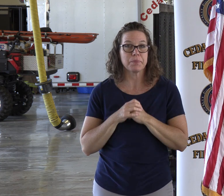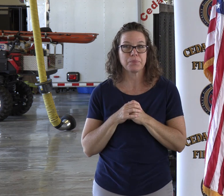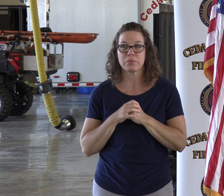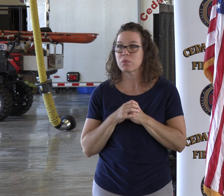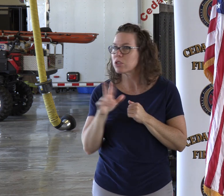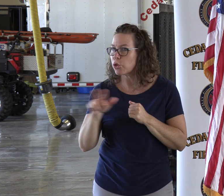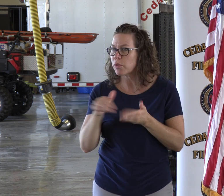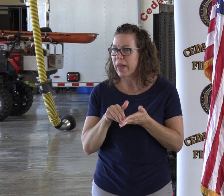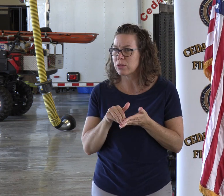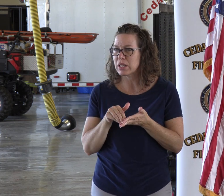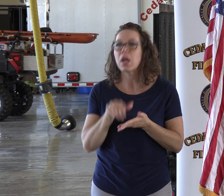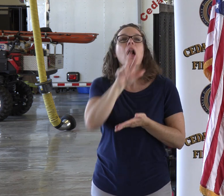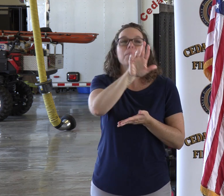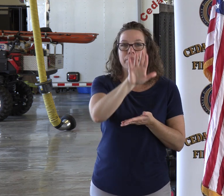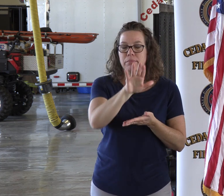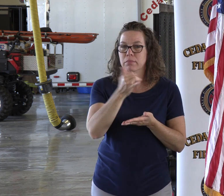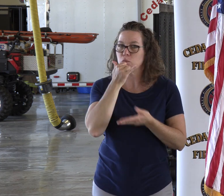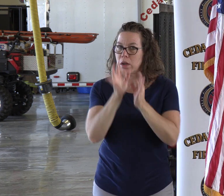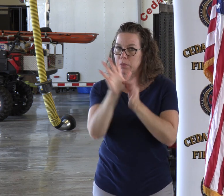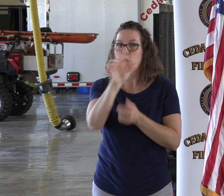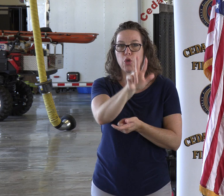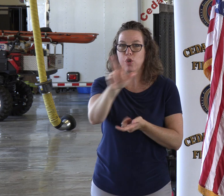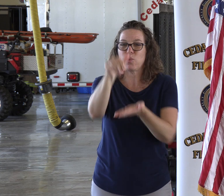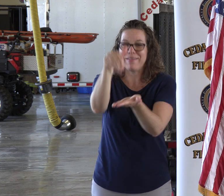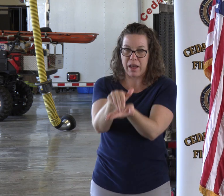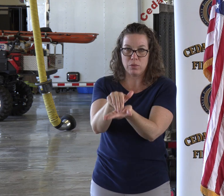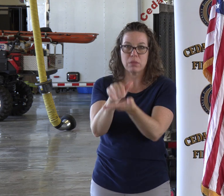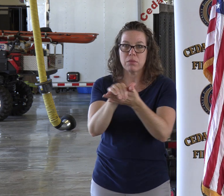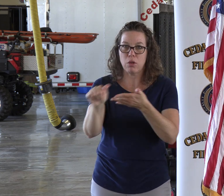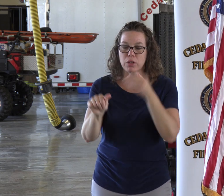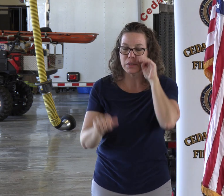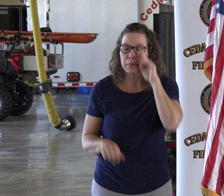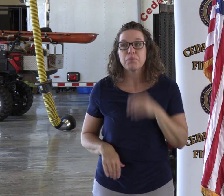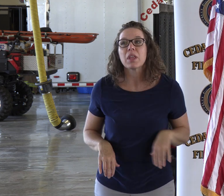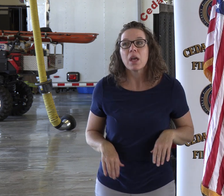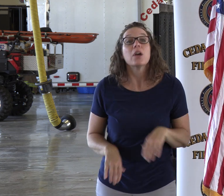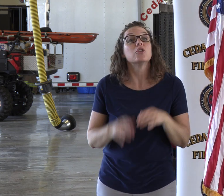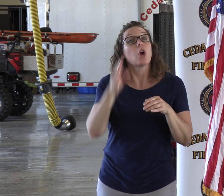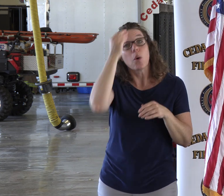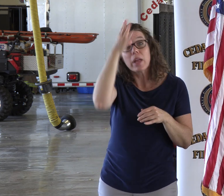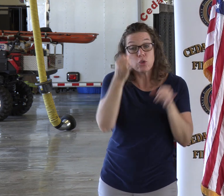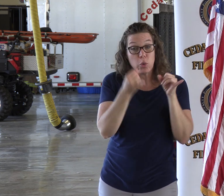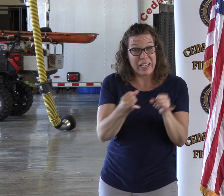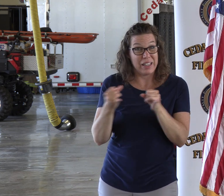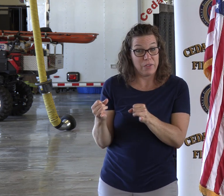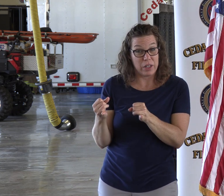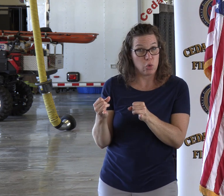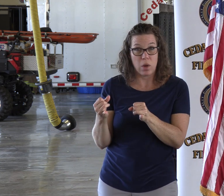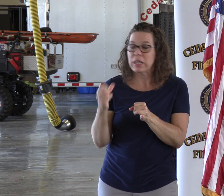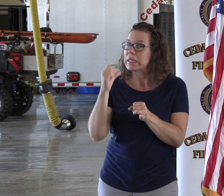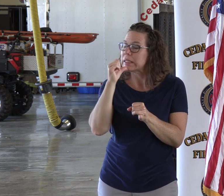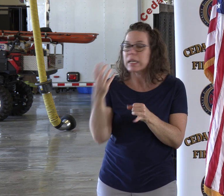It is really important to know that the individual assistance does not include help